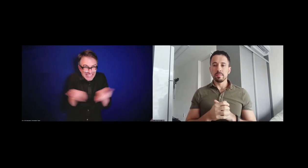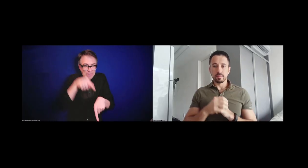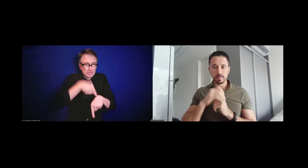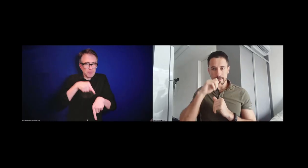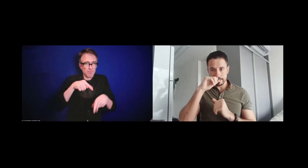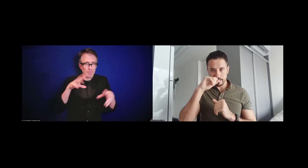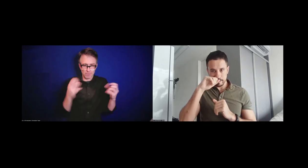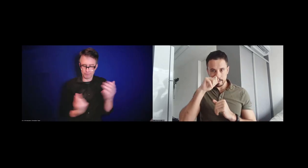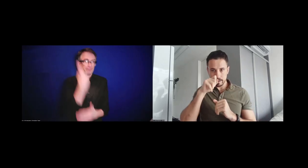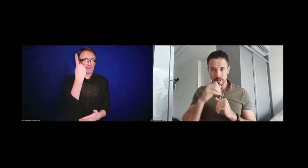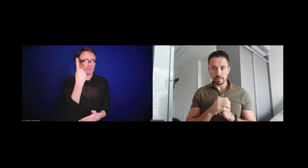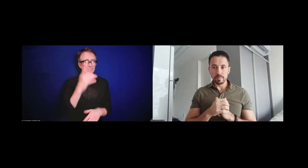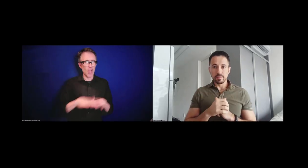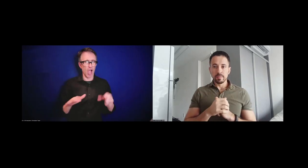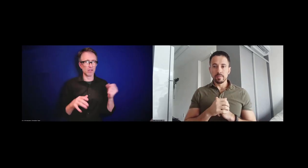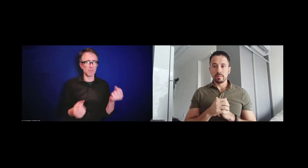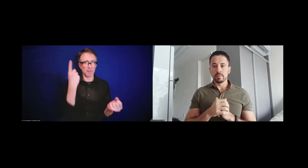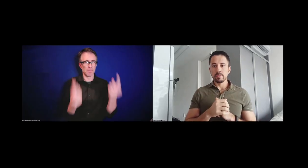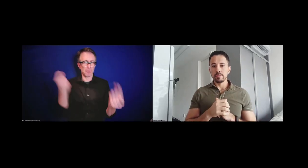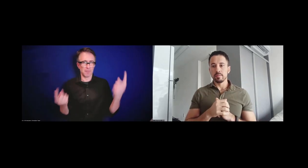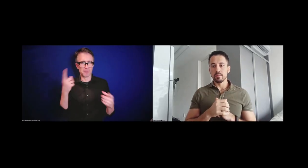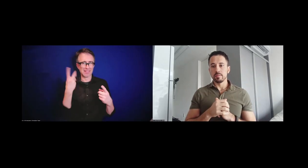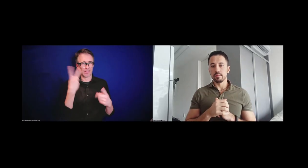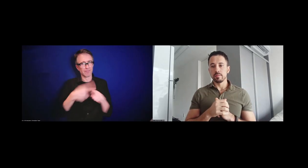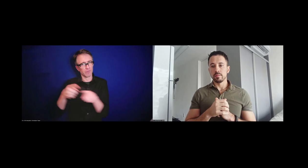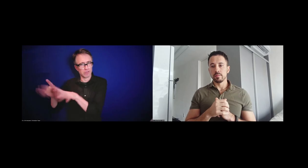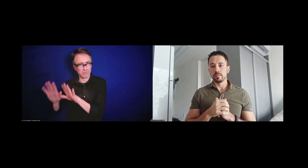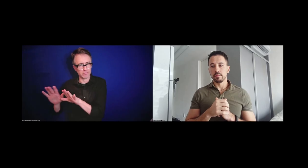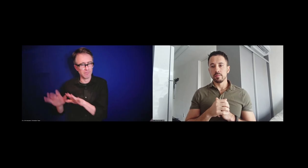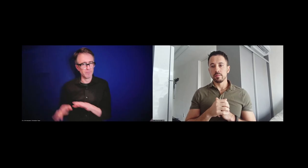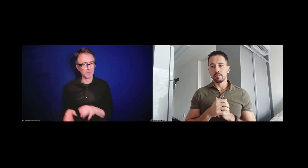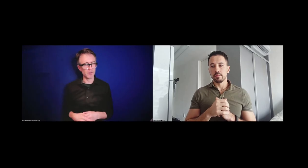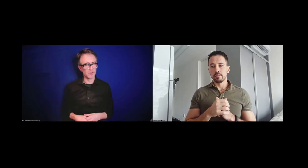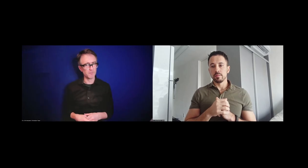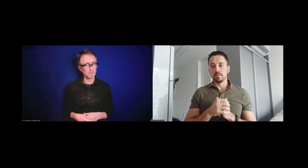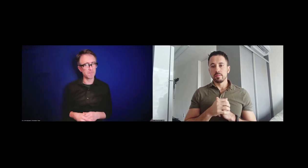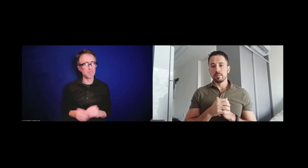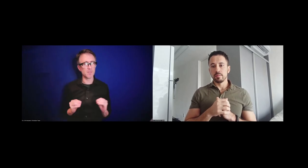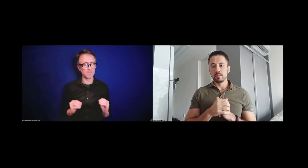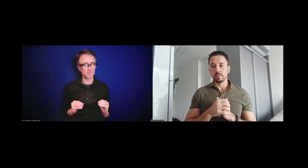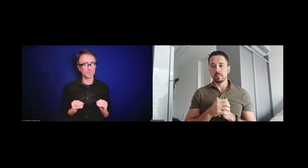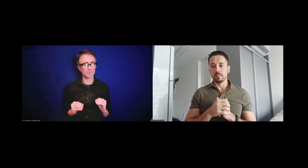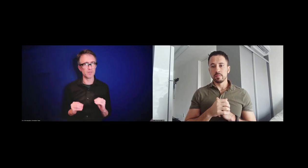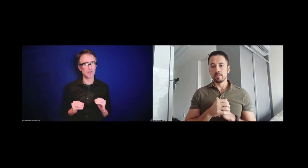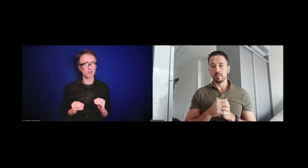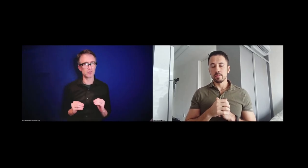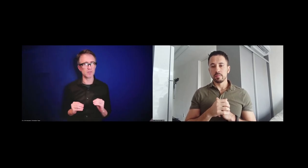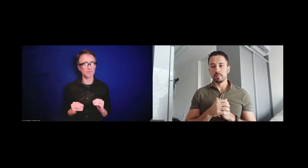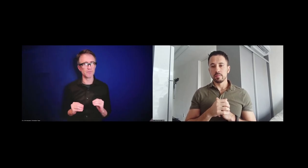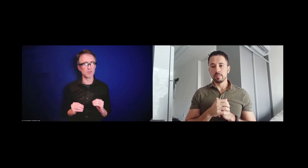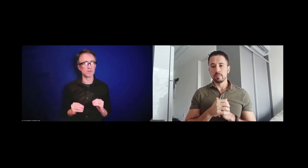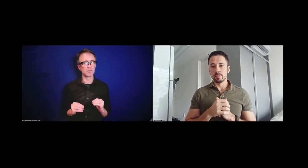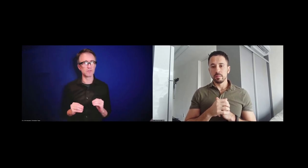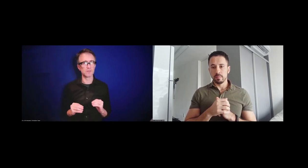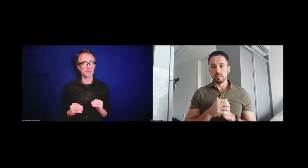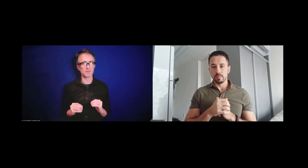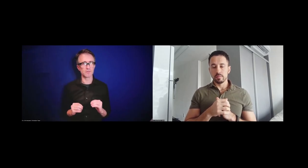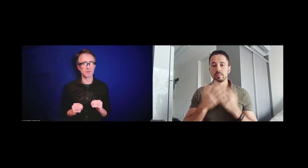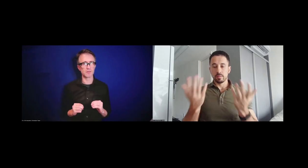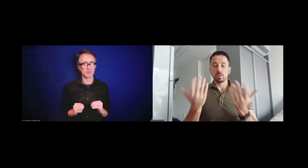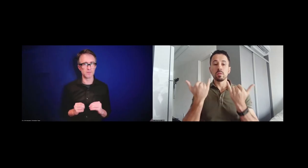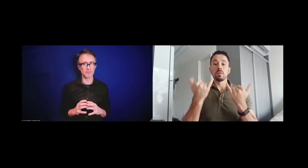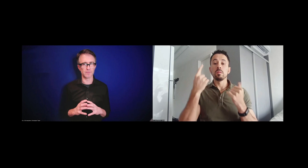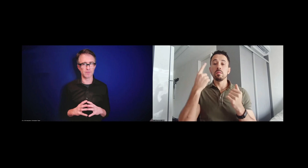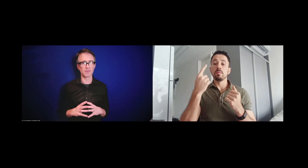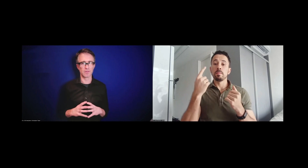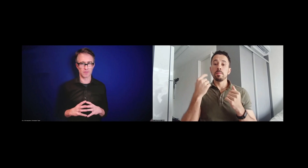and again, like how all of those communities are working together, not that it's an add-on to an identity, but rather that it's all these things coexisting at the